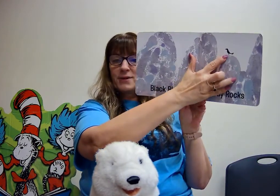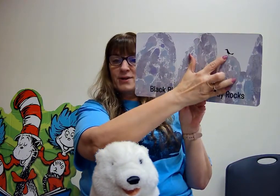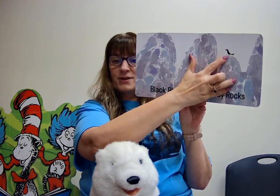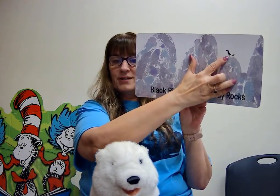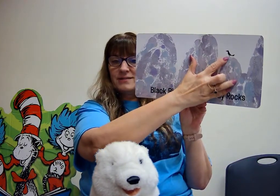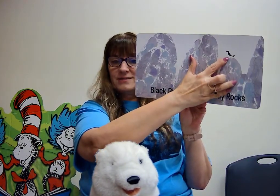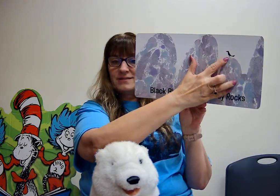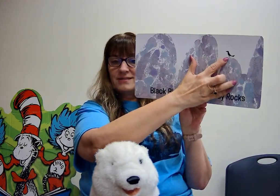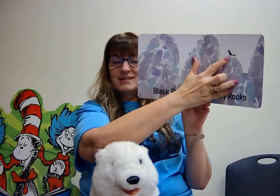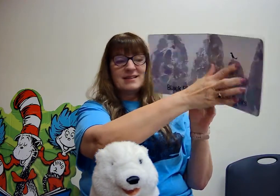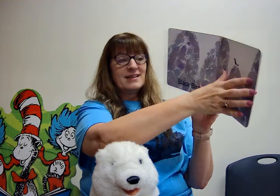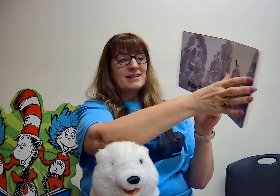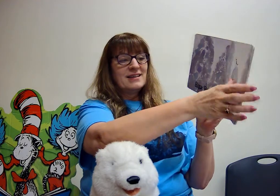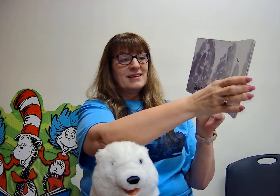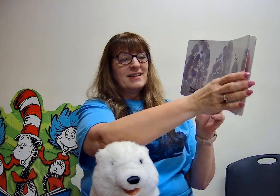bird.